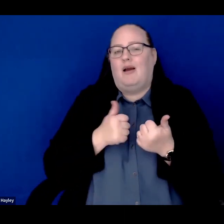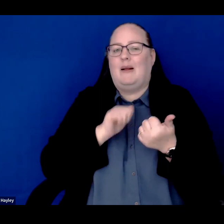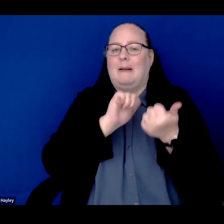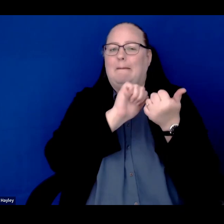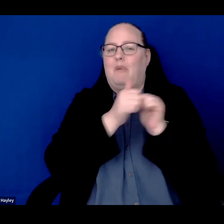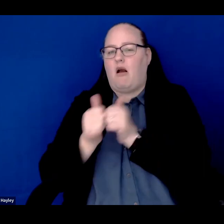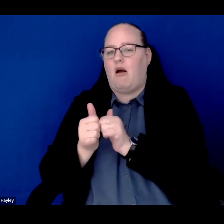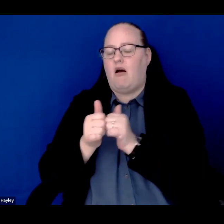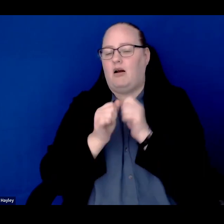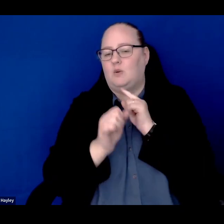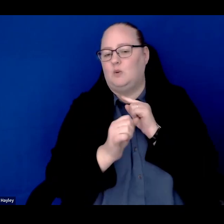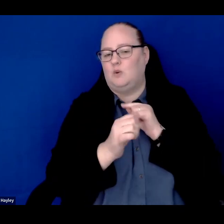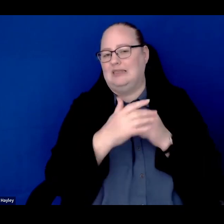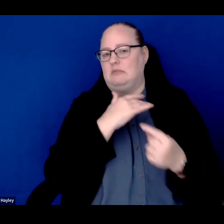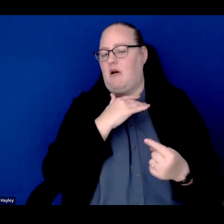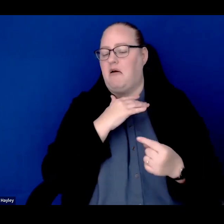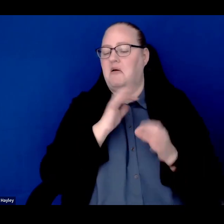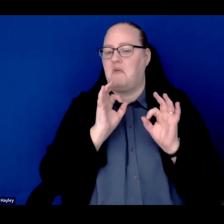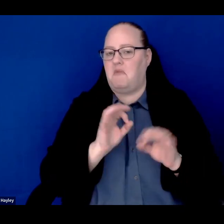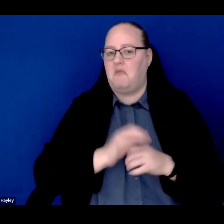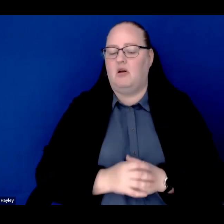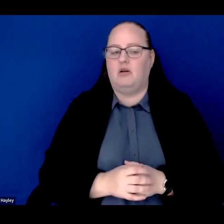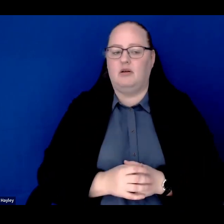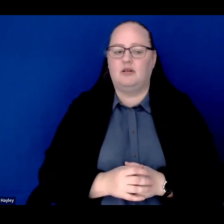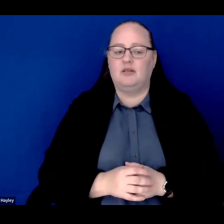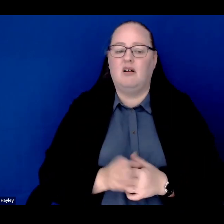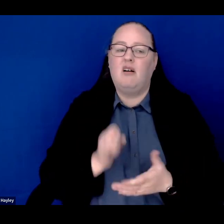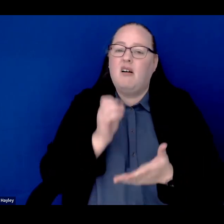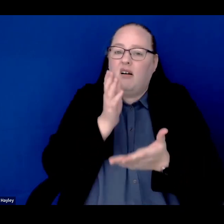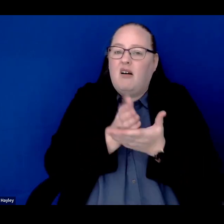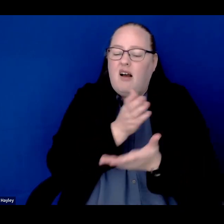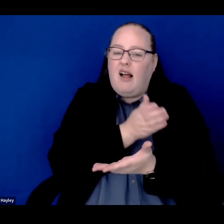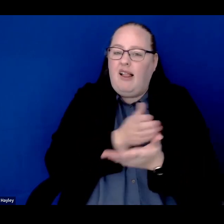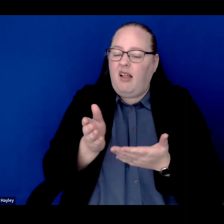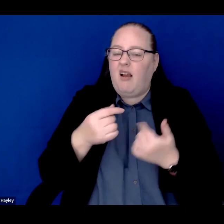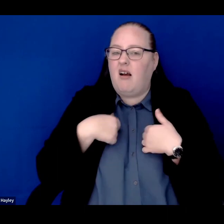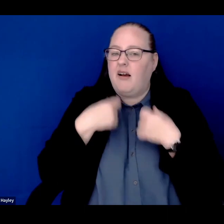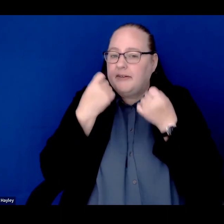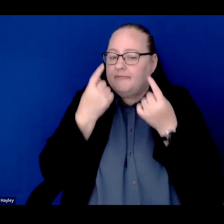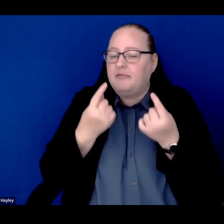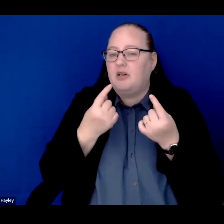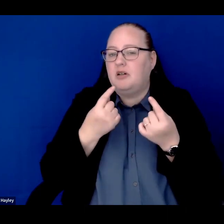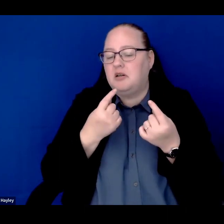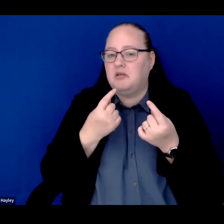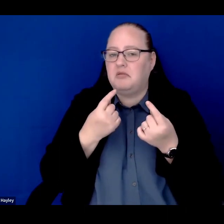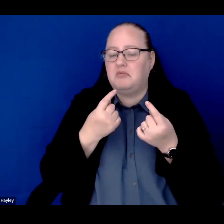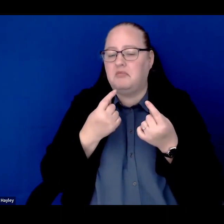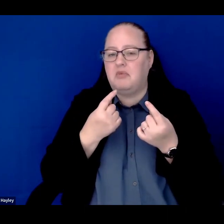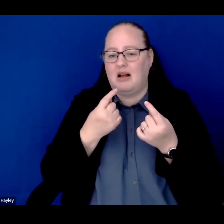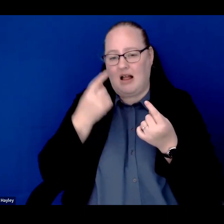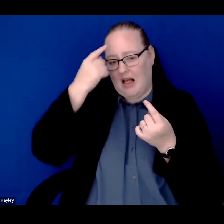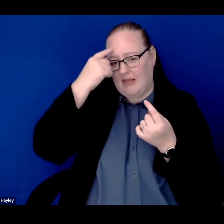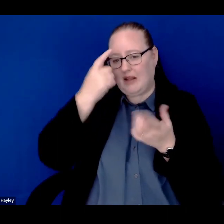inspiration. But it seems clear to me, I guess, just to wrap up on, and then I think we'll have a bit of time for some